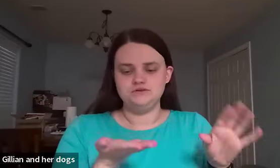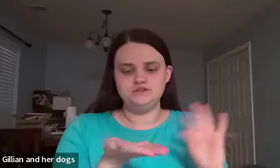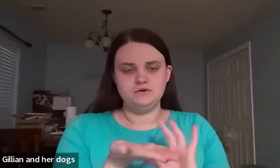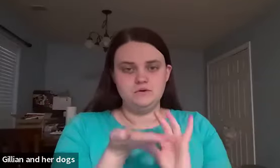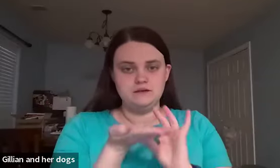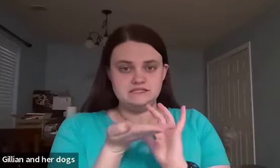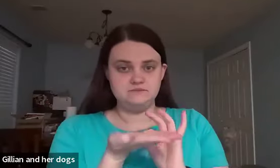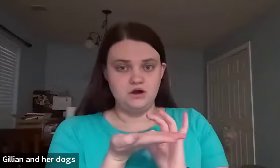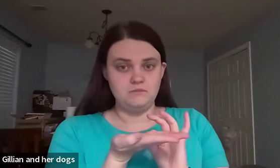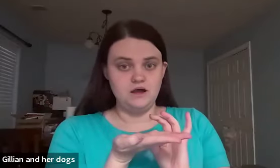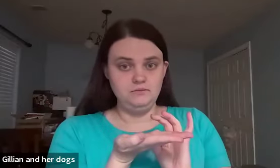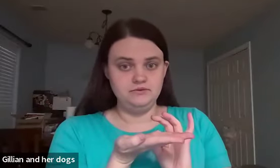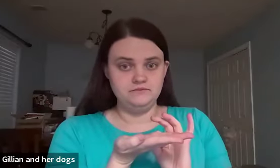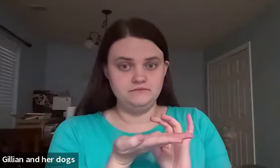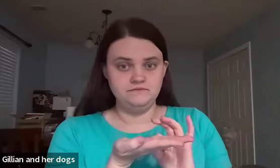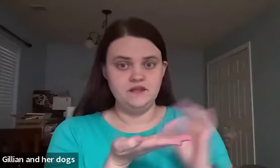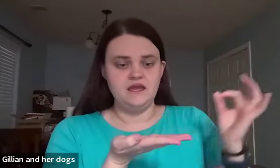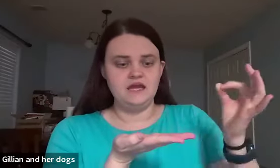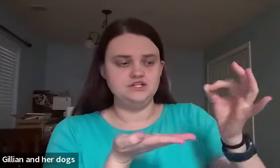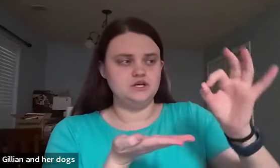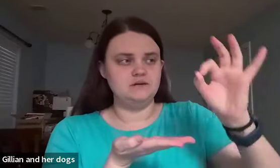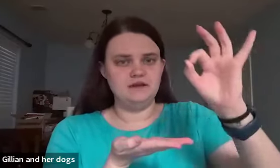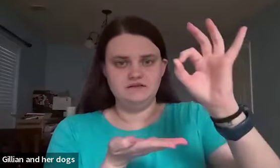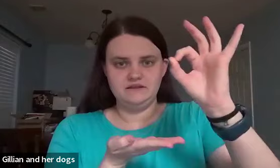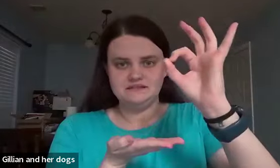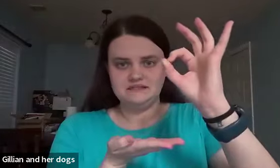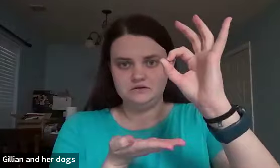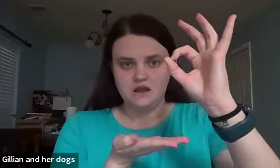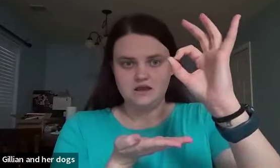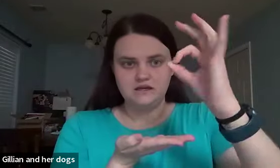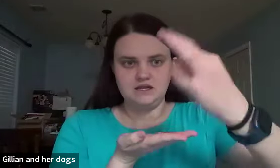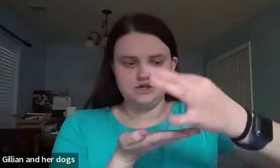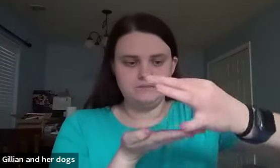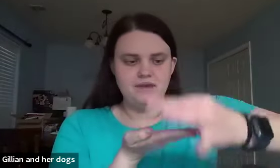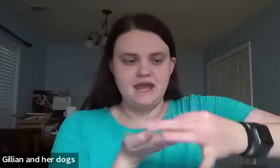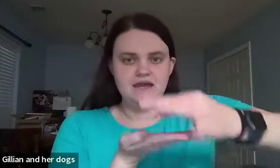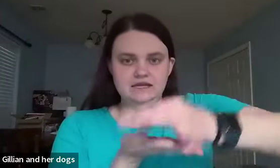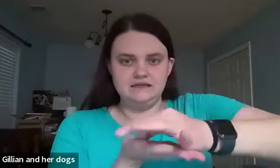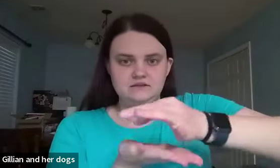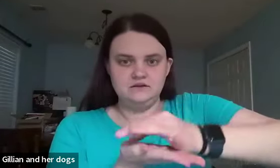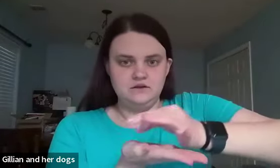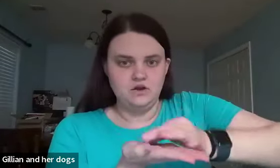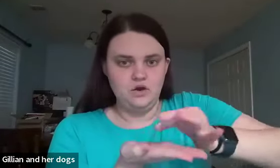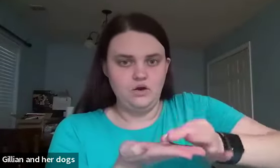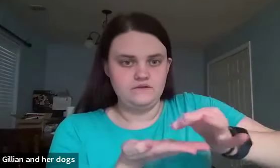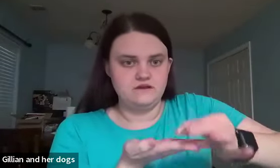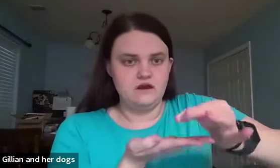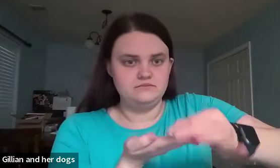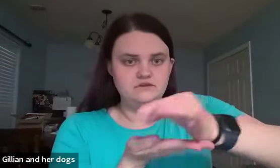what you would do for coins is palm up, and you're going to make like this little 9, and you're going to pat it on top,